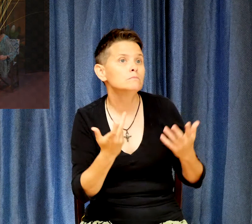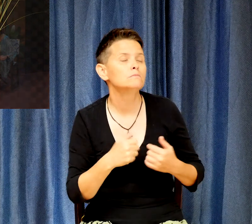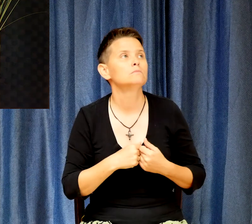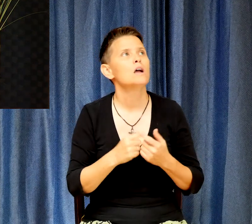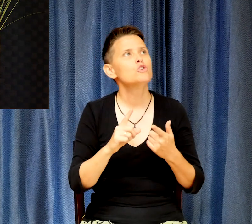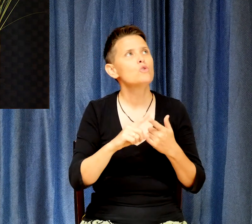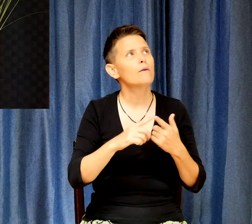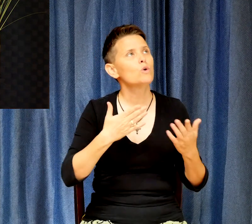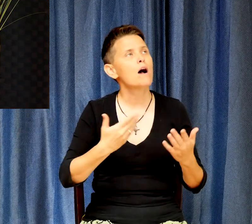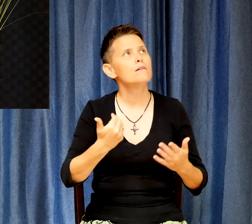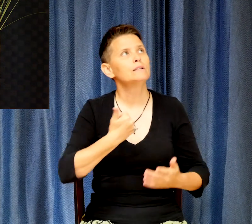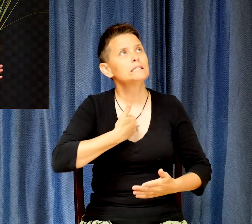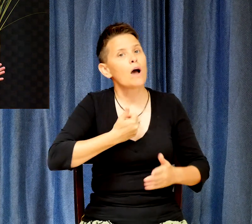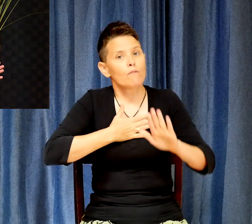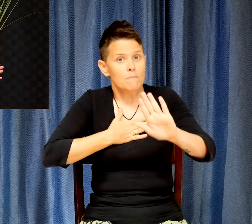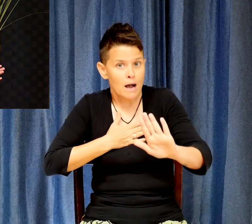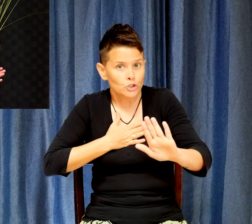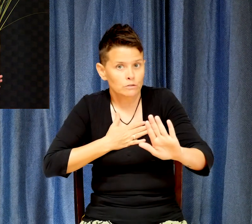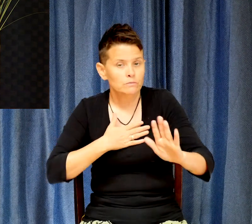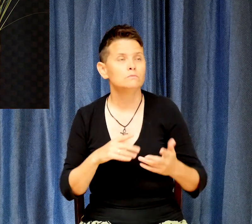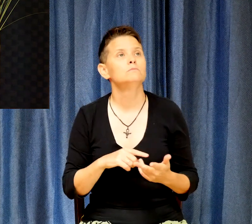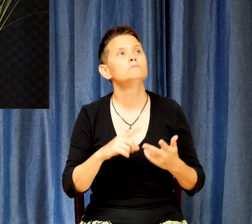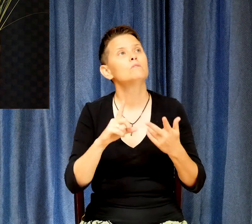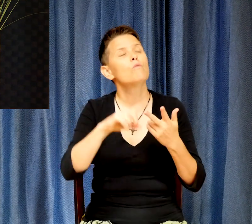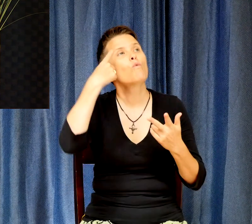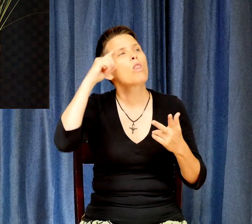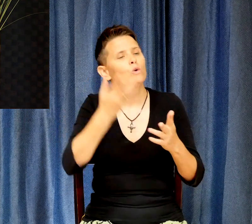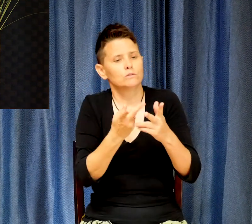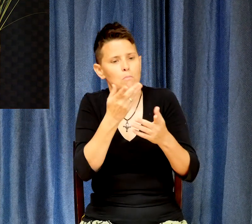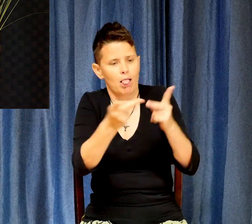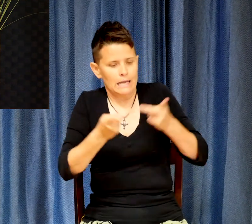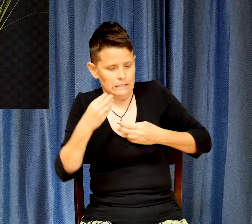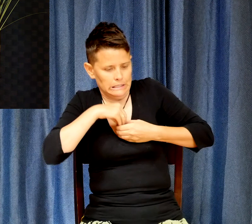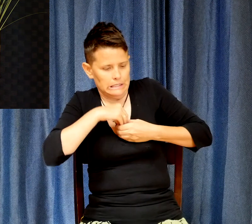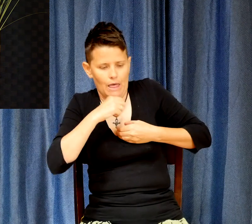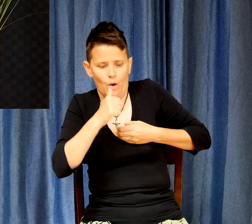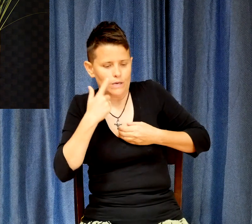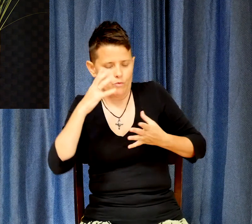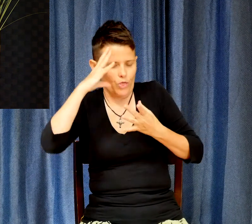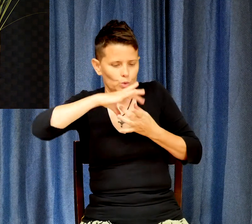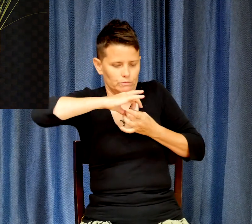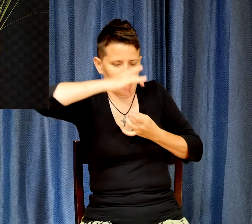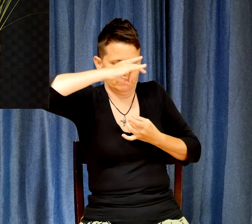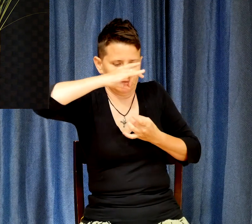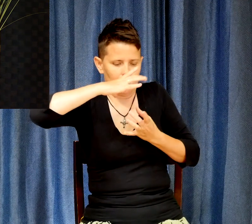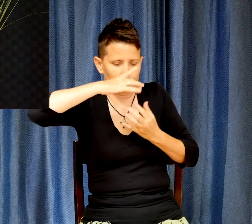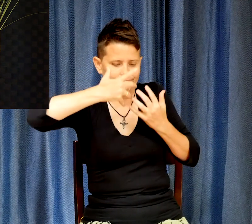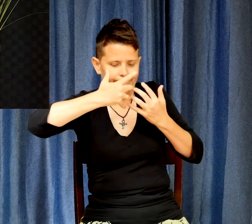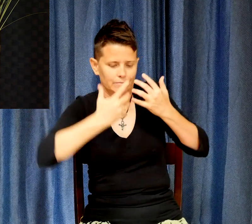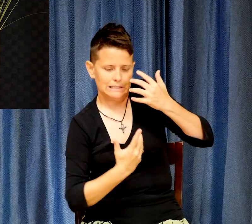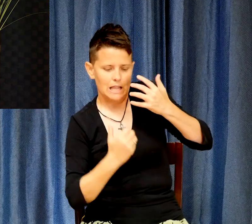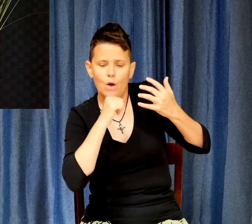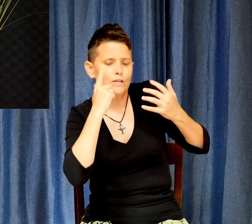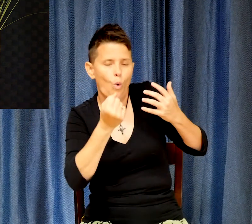You know, for those gaps that we don't understand. And I think sometimes, you know, one of the things I didn't say, I kind of had it